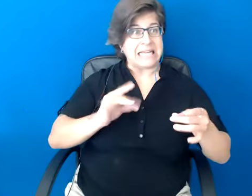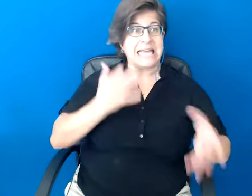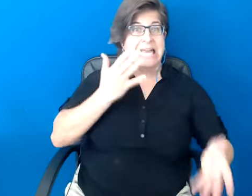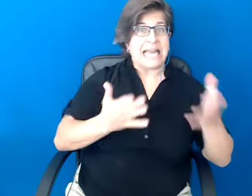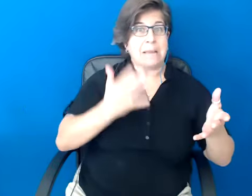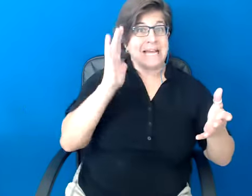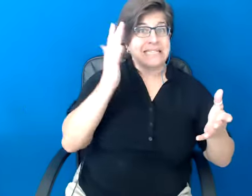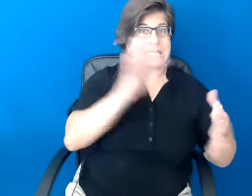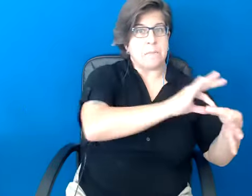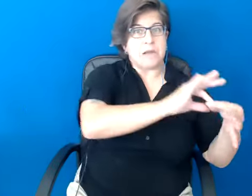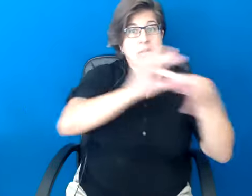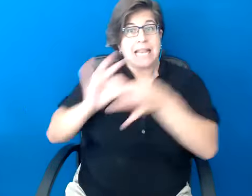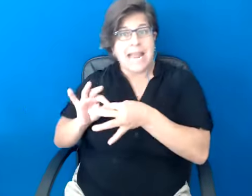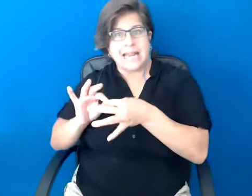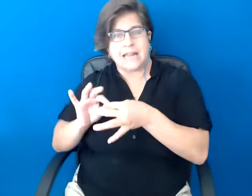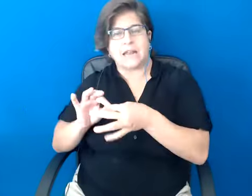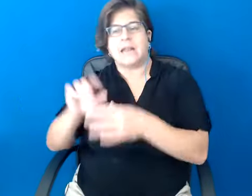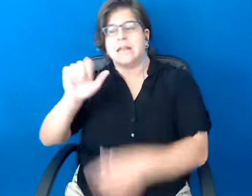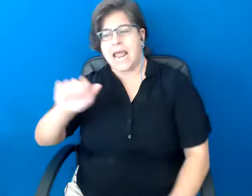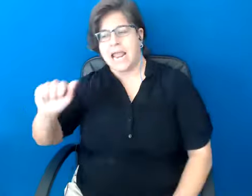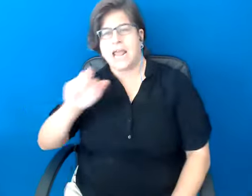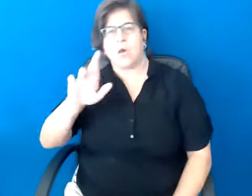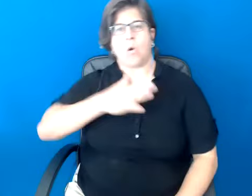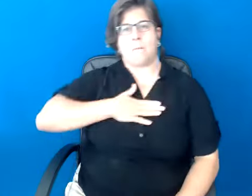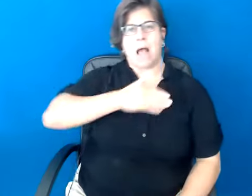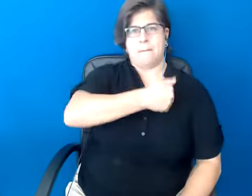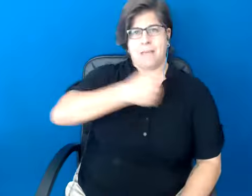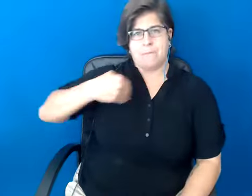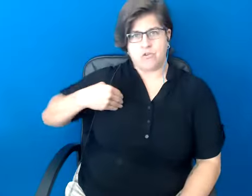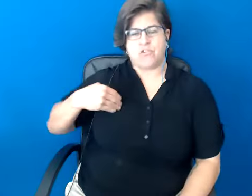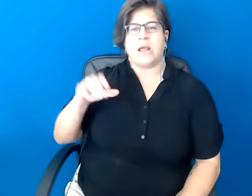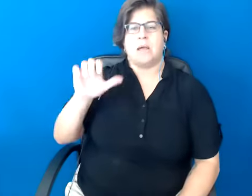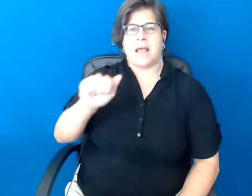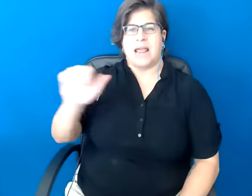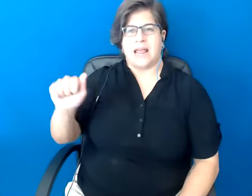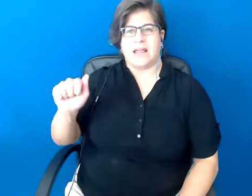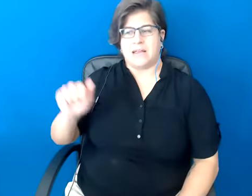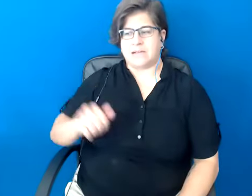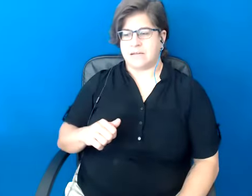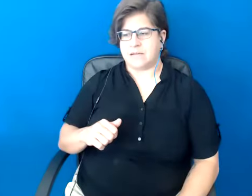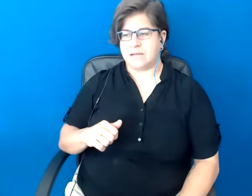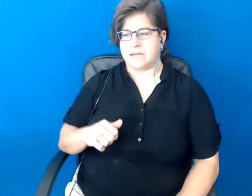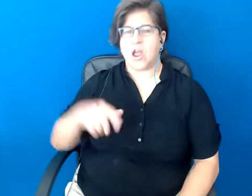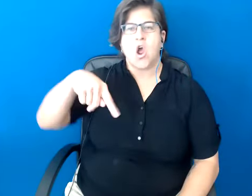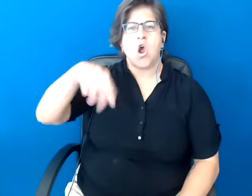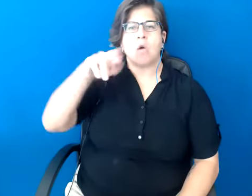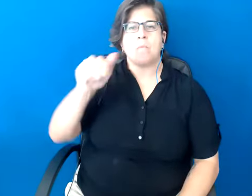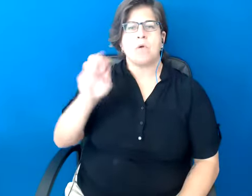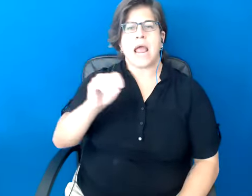if I were to make controversial statements, that may be tied to Alcoholics Anonymous or my membership. And I